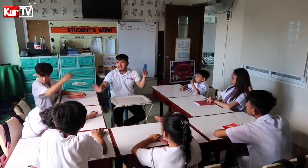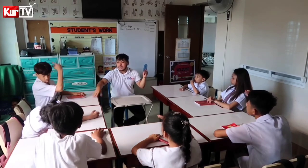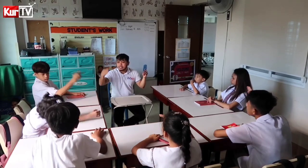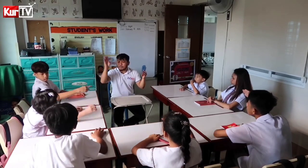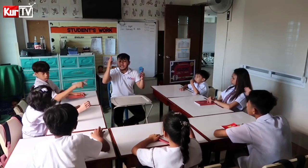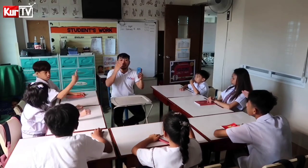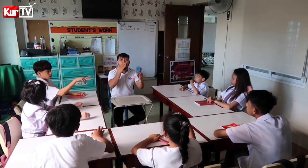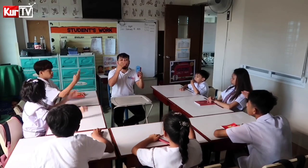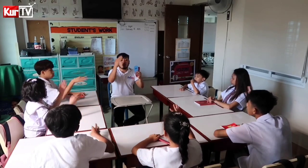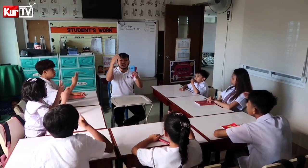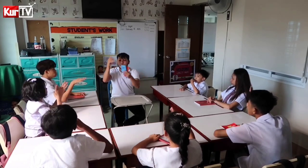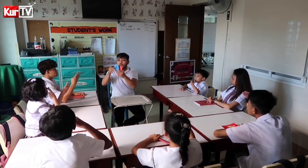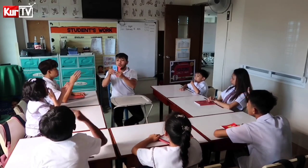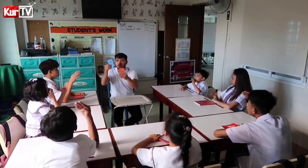Sabrina. Color blue.